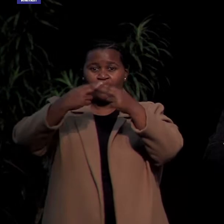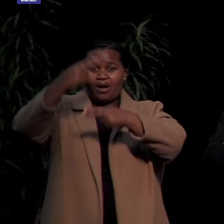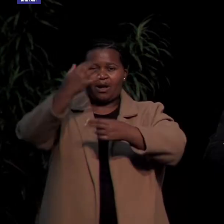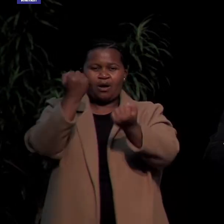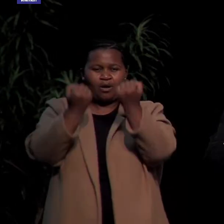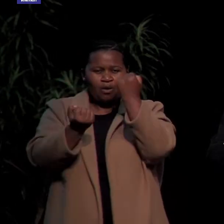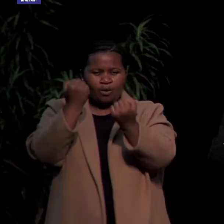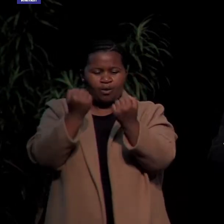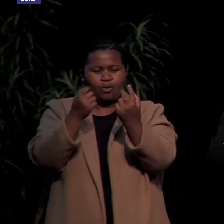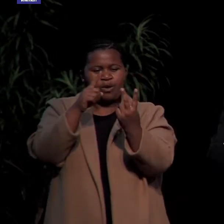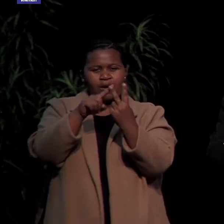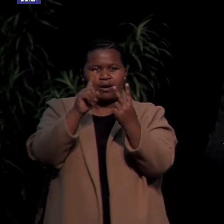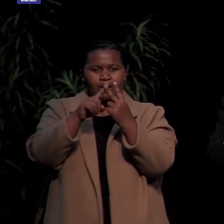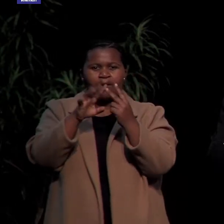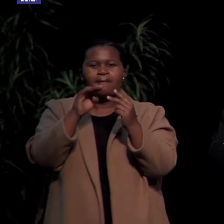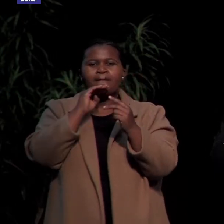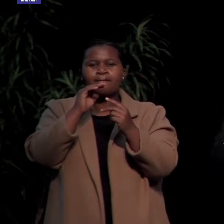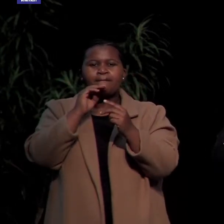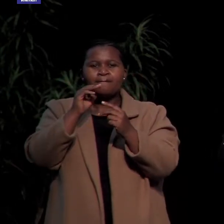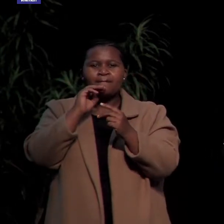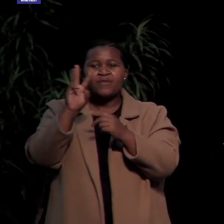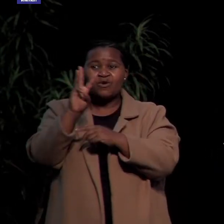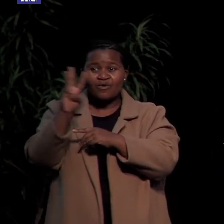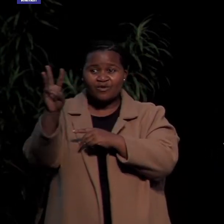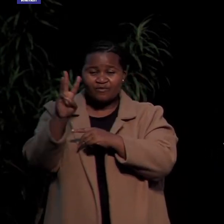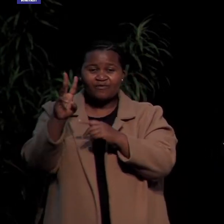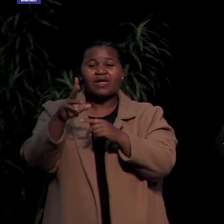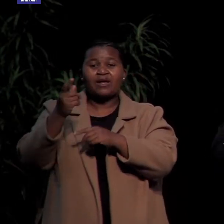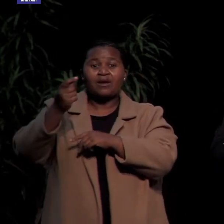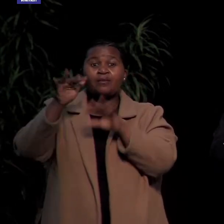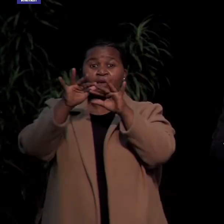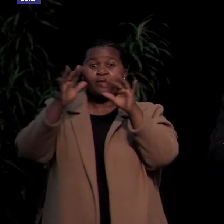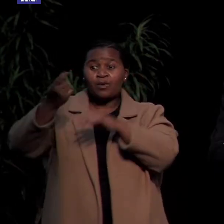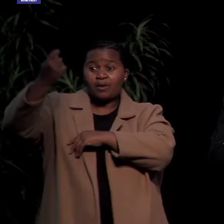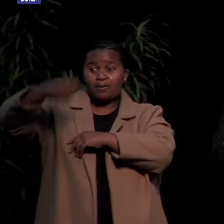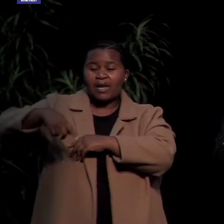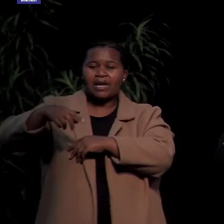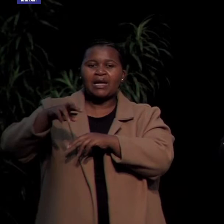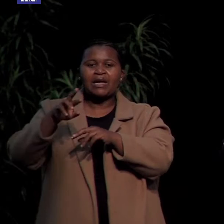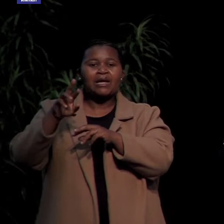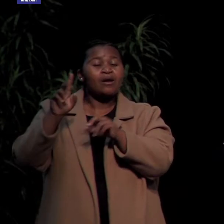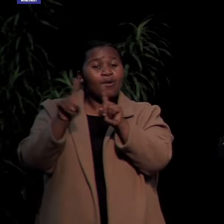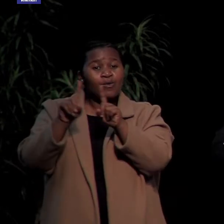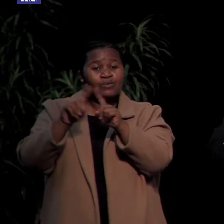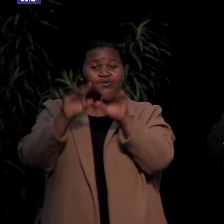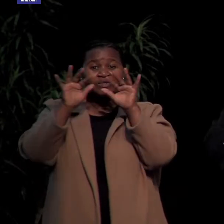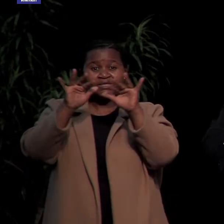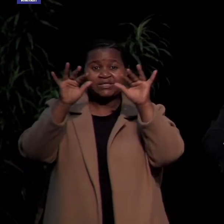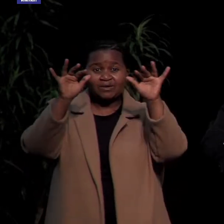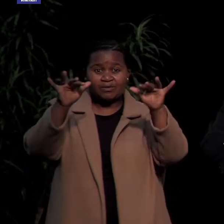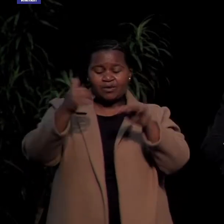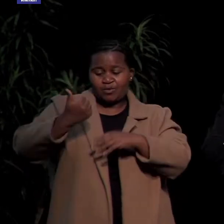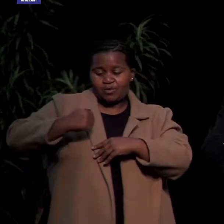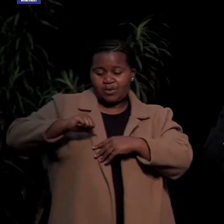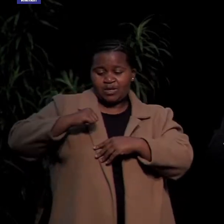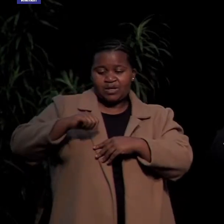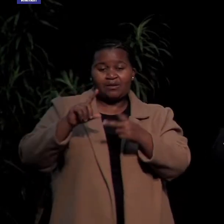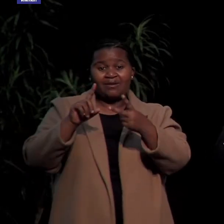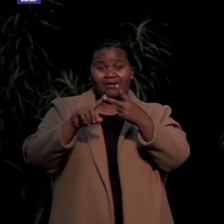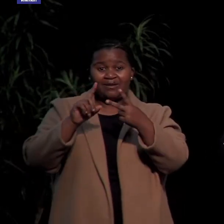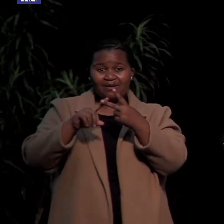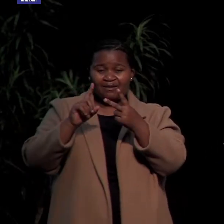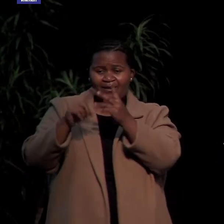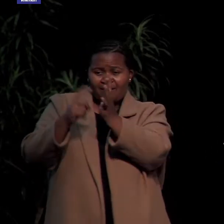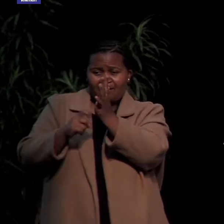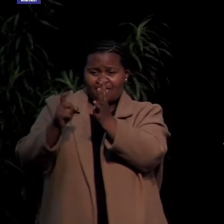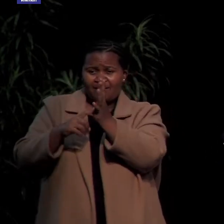matter that was between the Westville Ratepayers Association and eThekwini Municipality. Firstly, on debt relief program, a